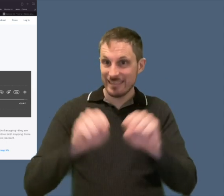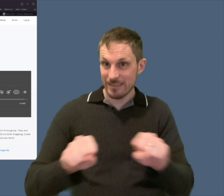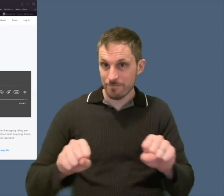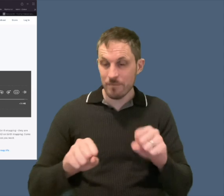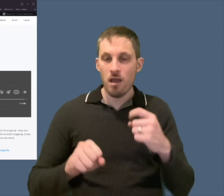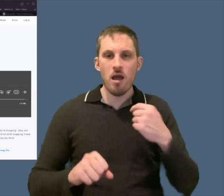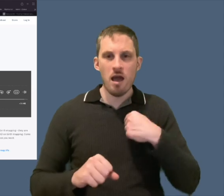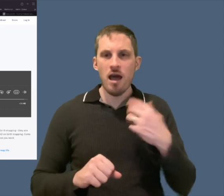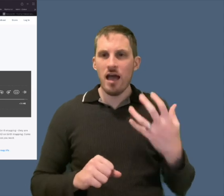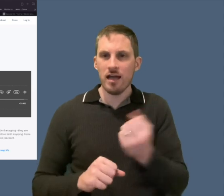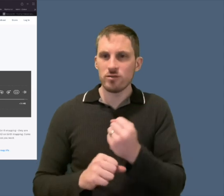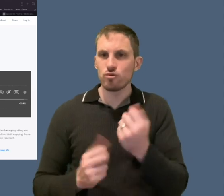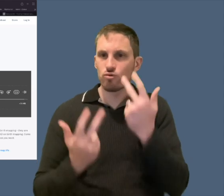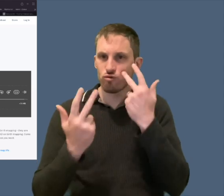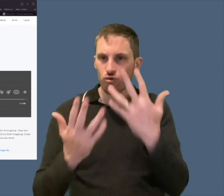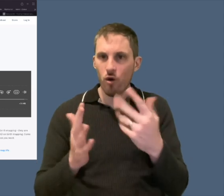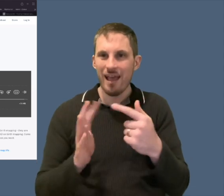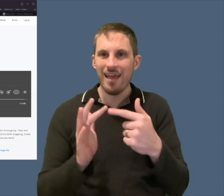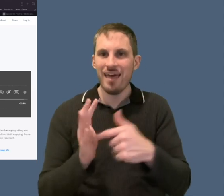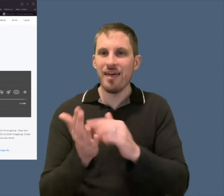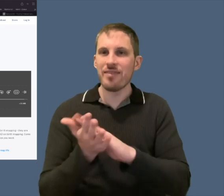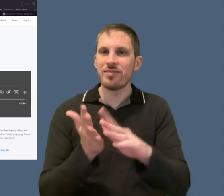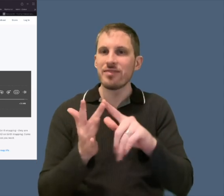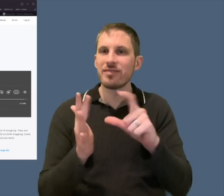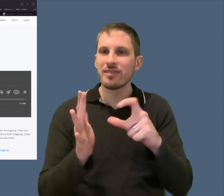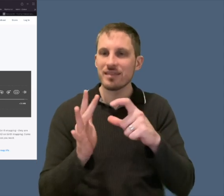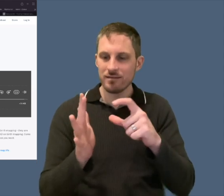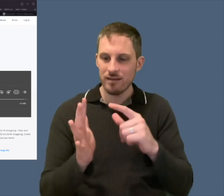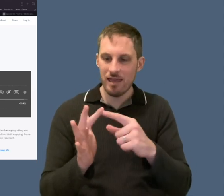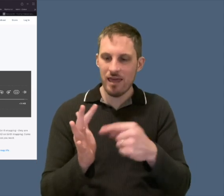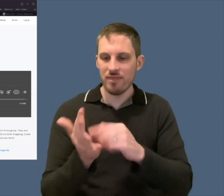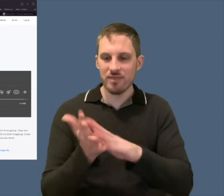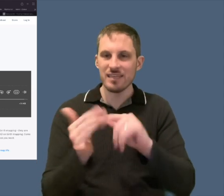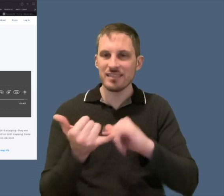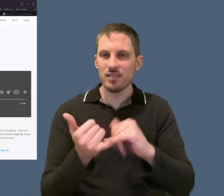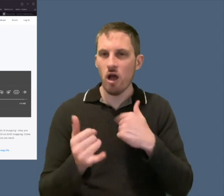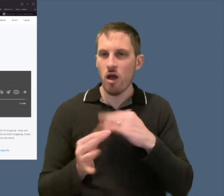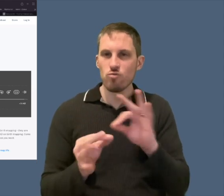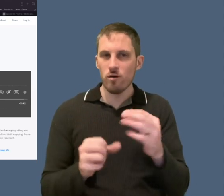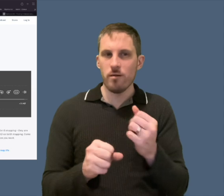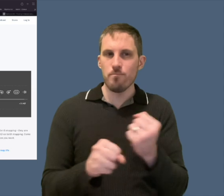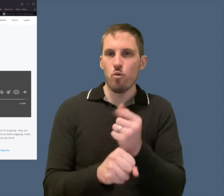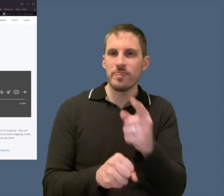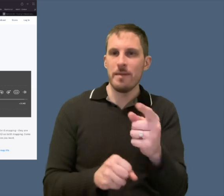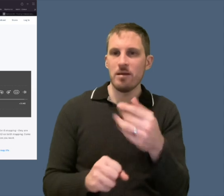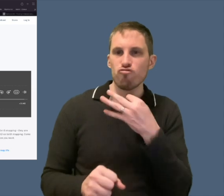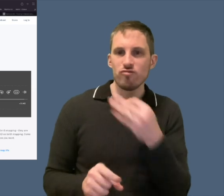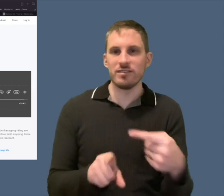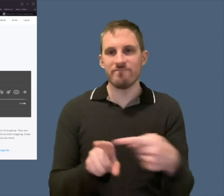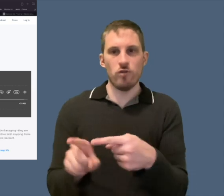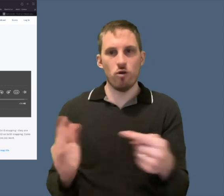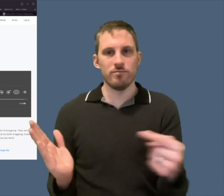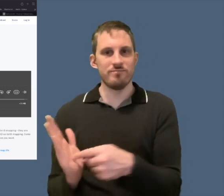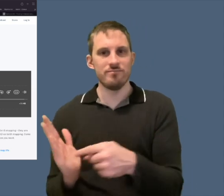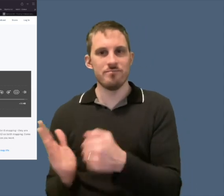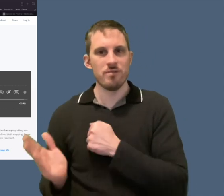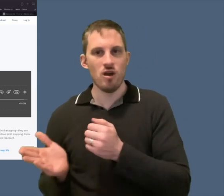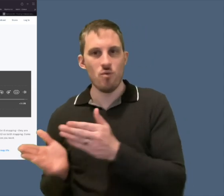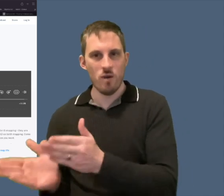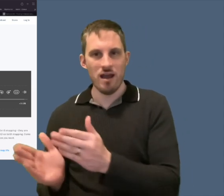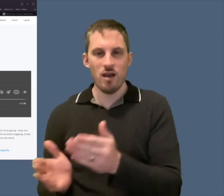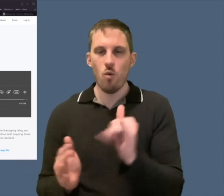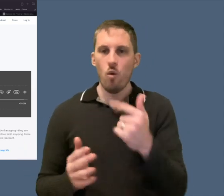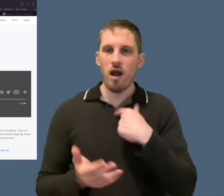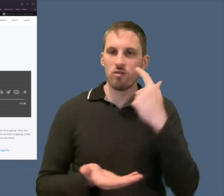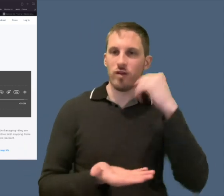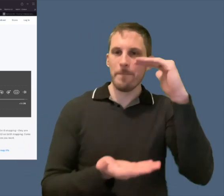had to show ethics that I was going to not put them at risk, or that I was mitigating the risks the best